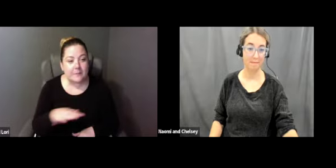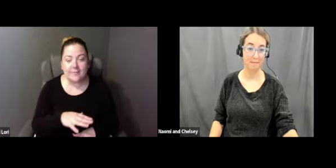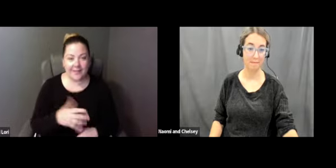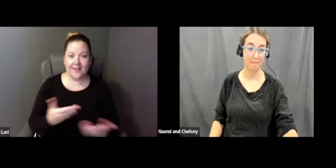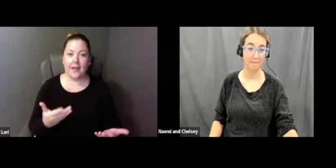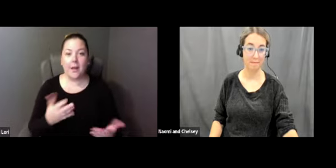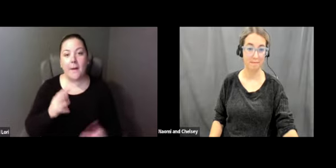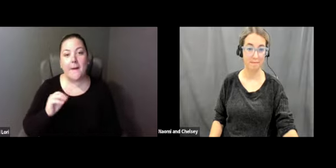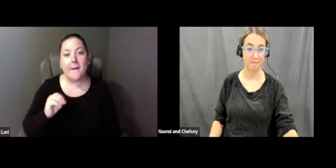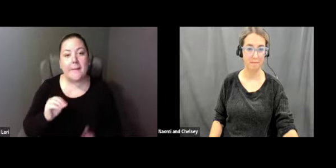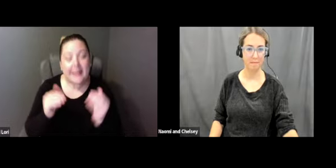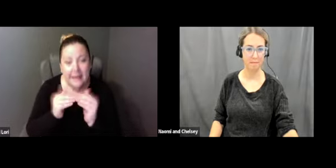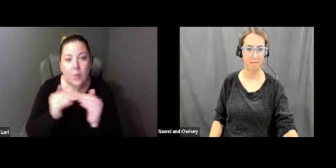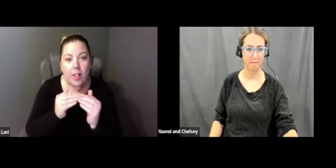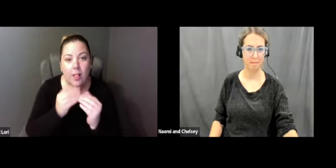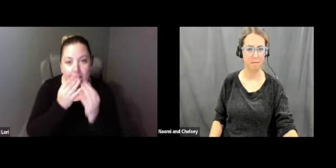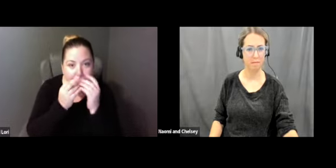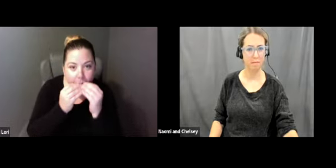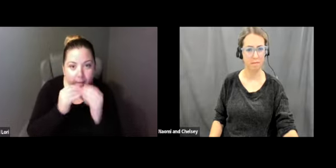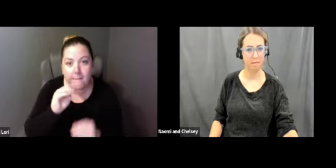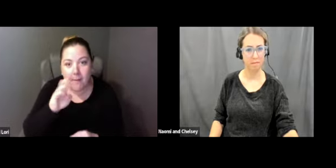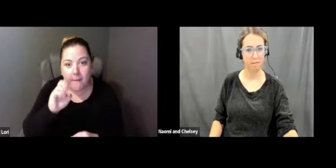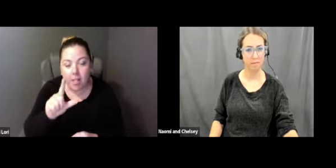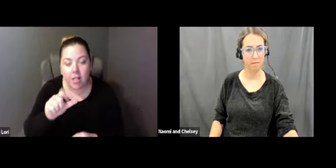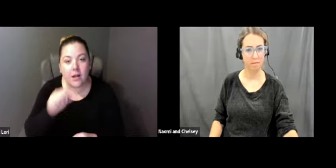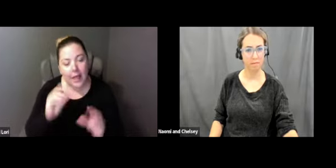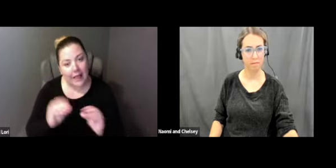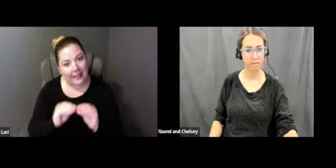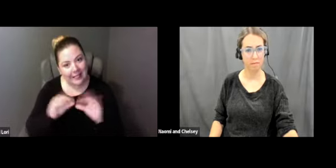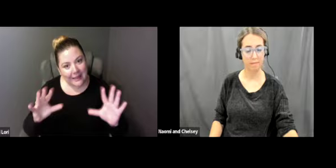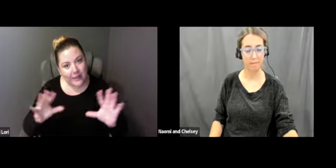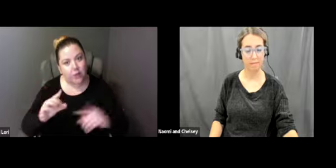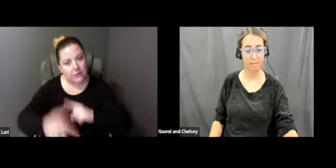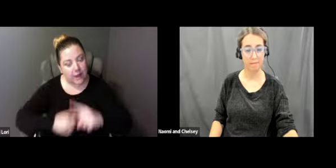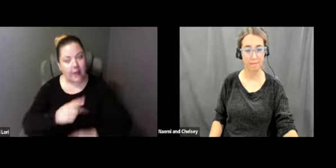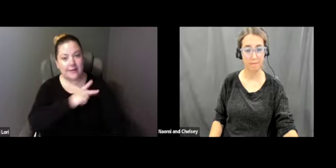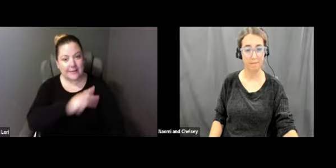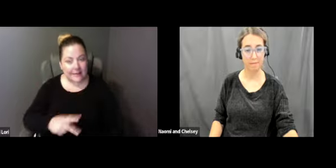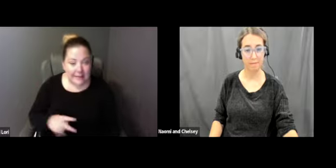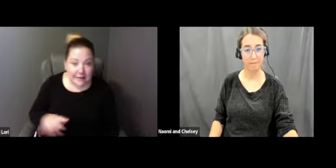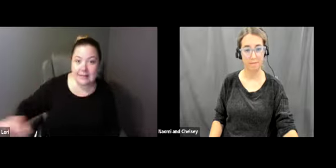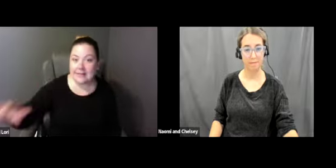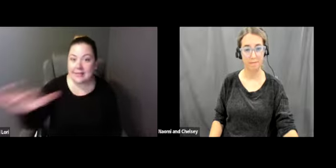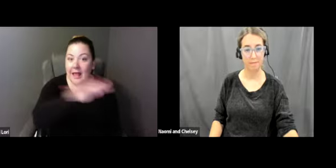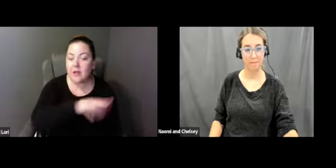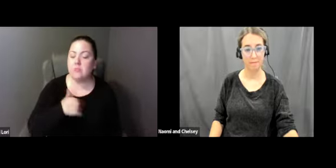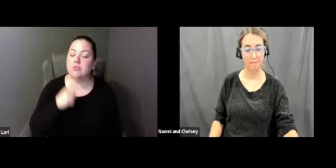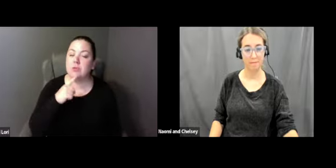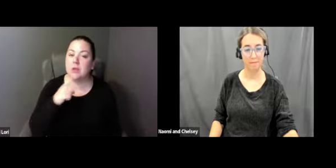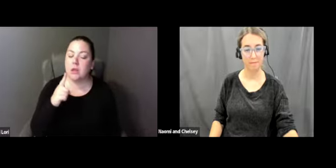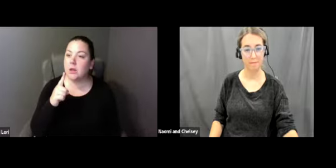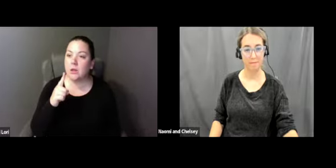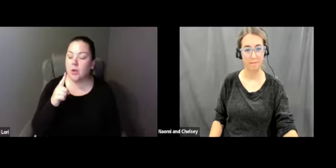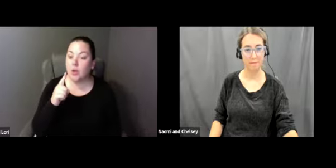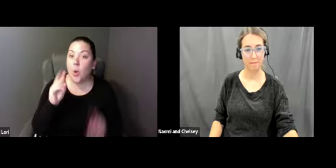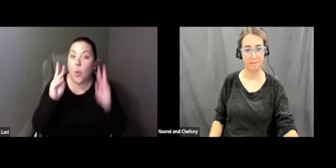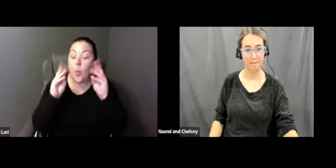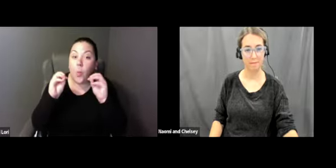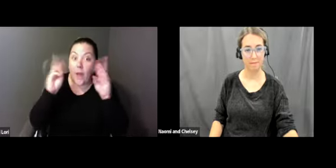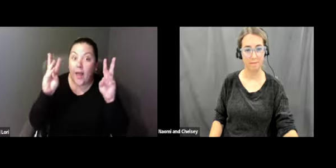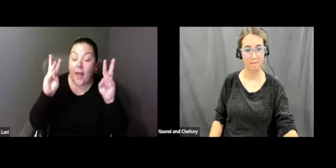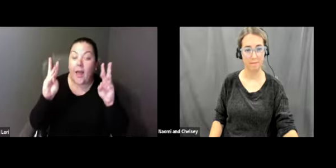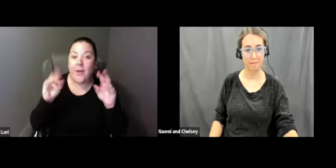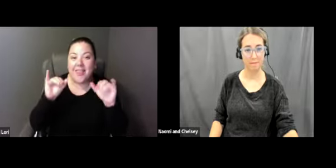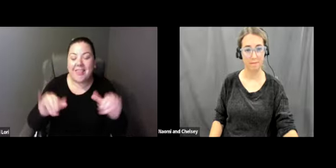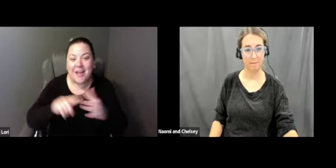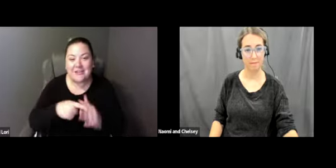that they're mumbling and they're not enunciating. And so it really was fascinating to witness and just put me down this road with you, Naomi. Naomi